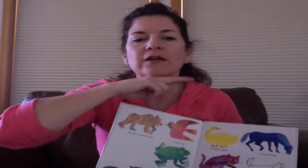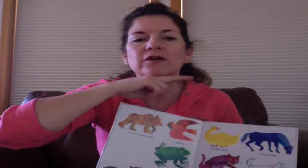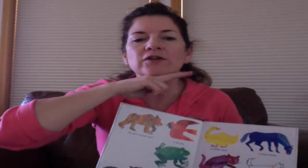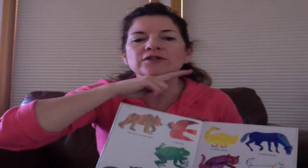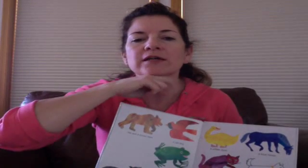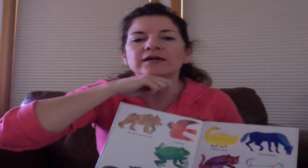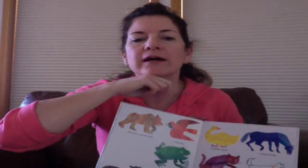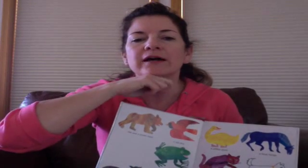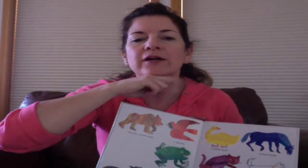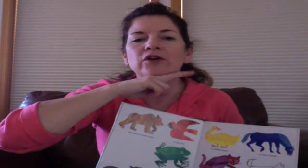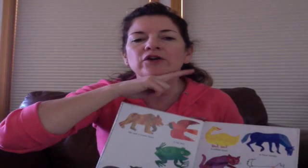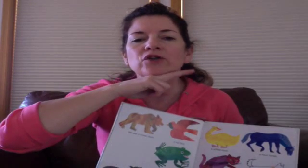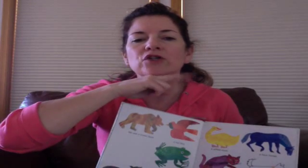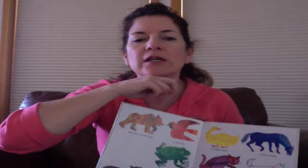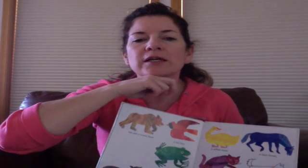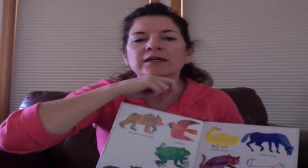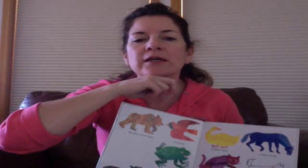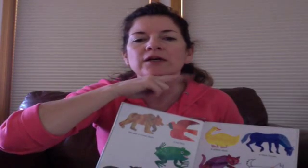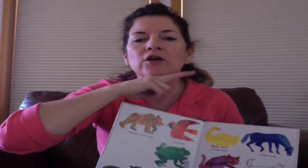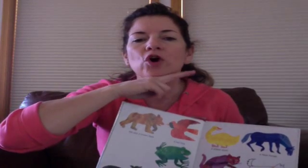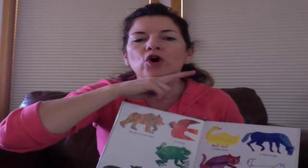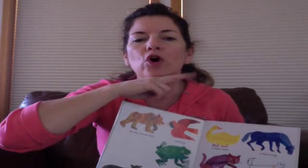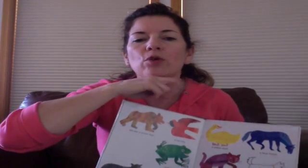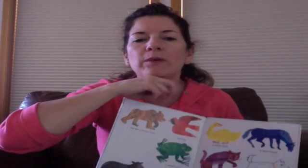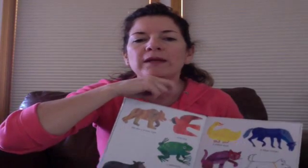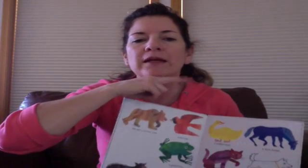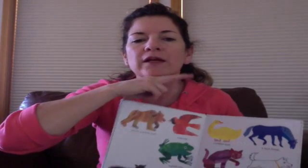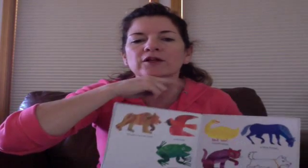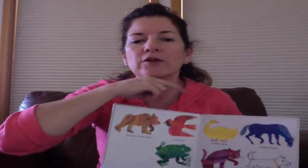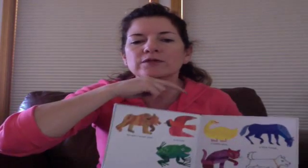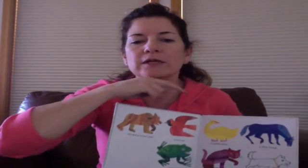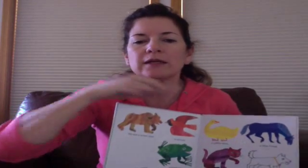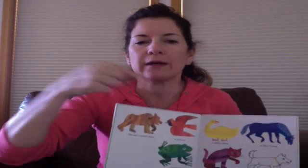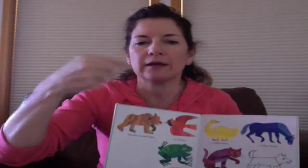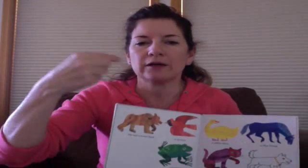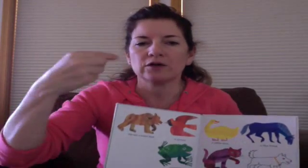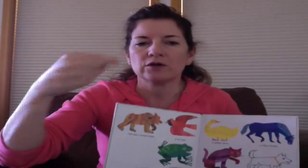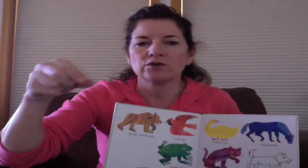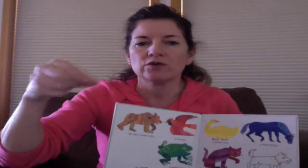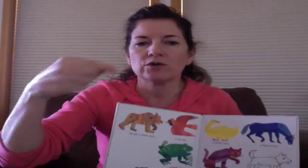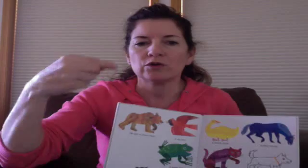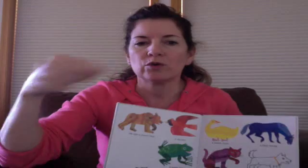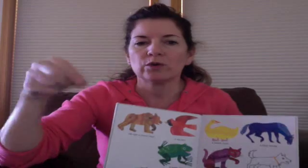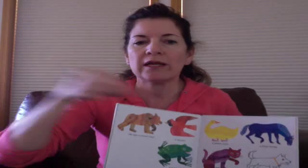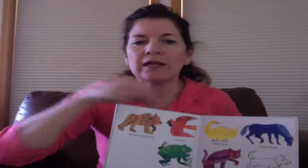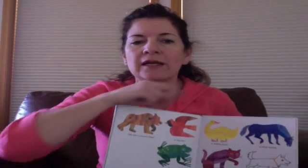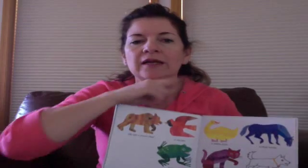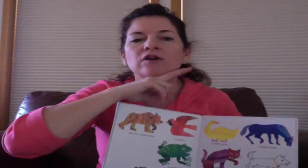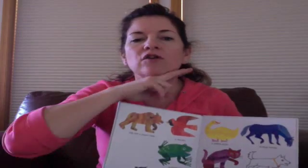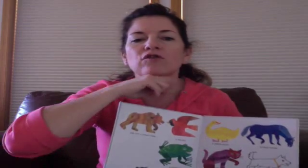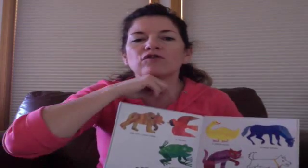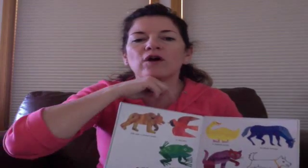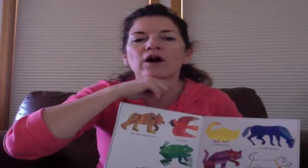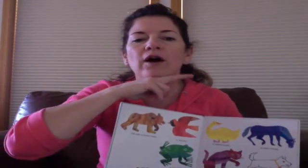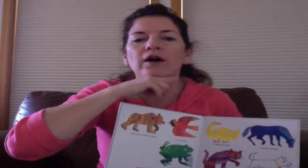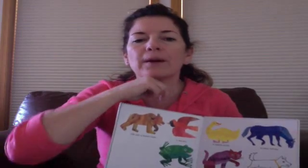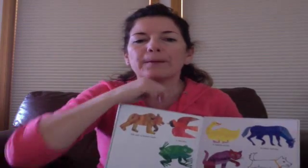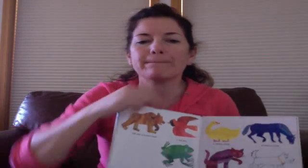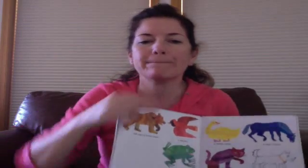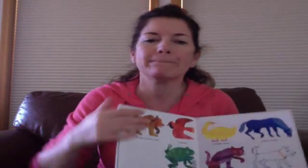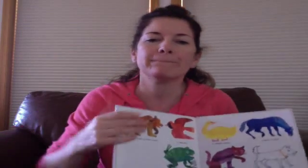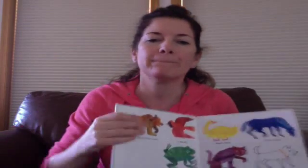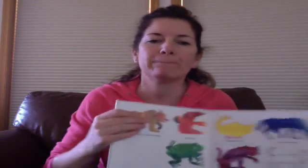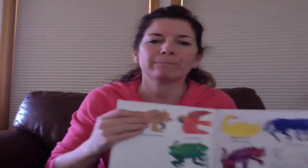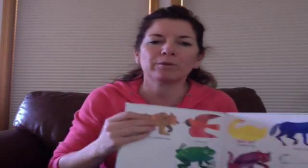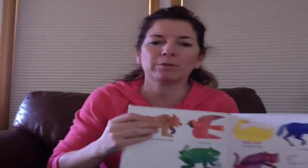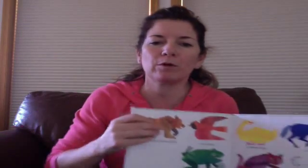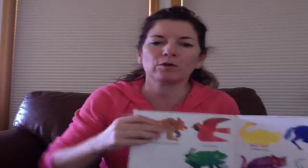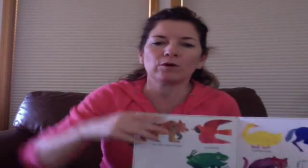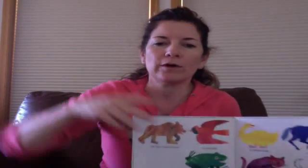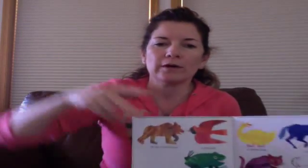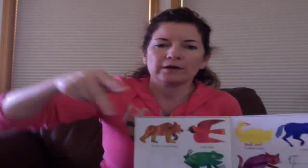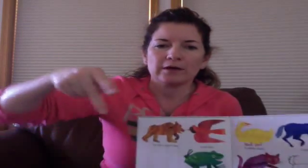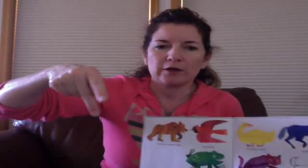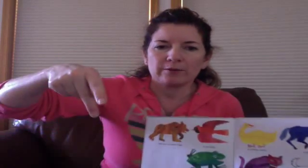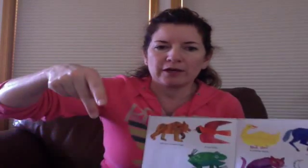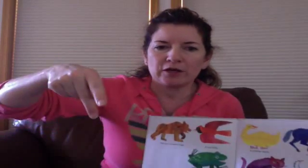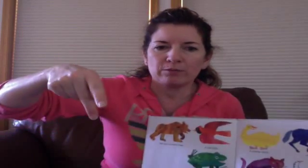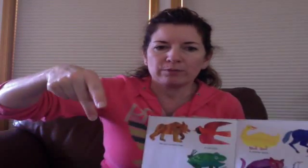fingers under your chin, opening and closing. So green frog. Purple, you make your